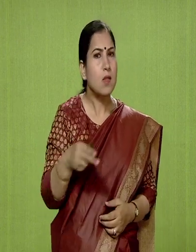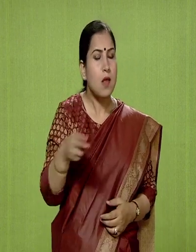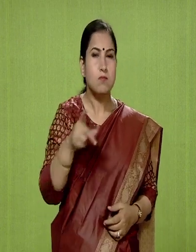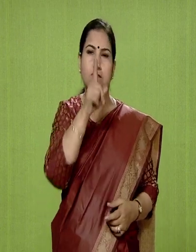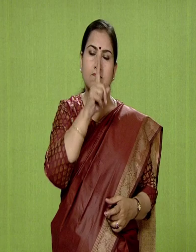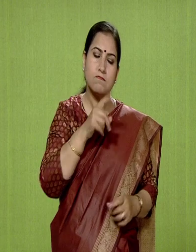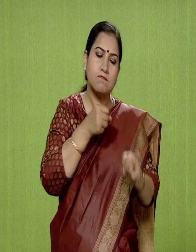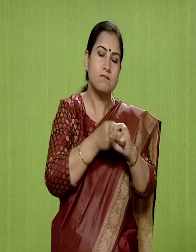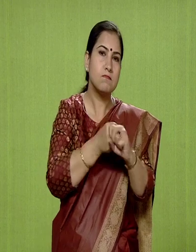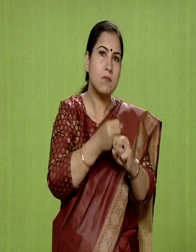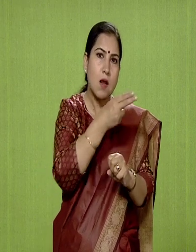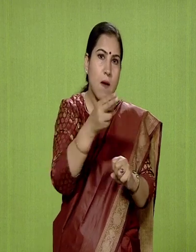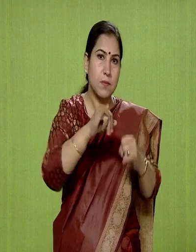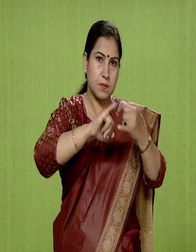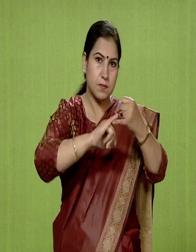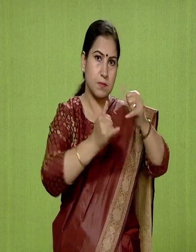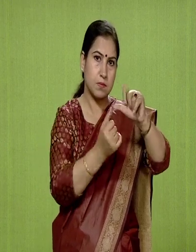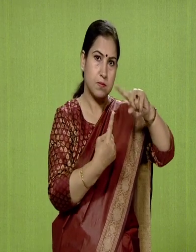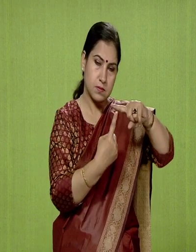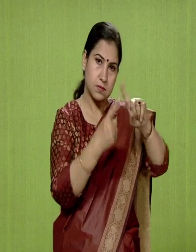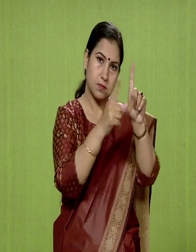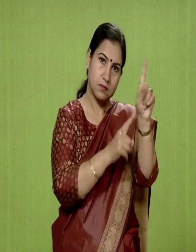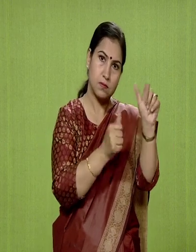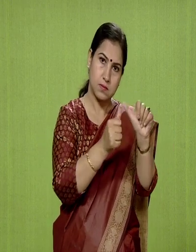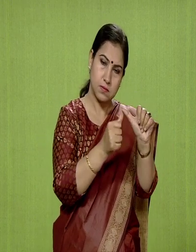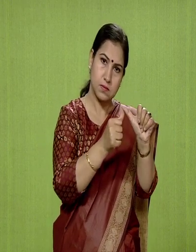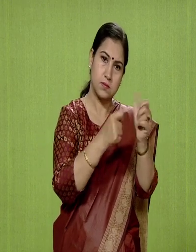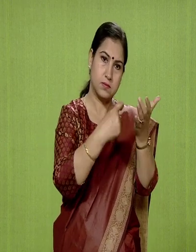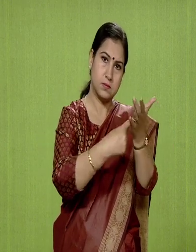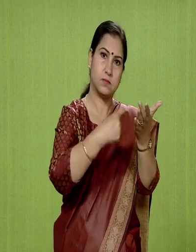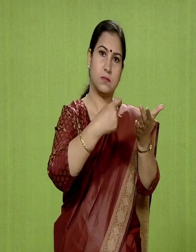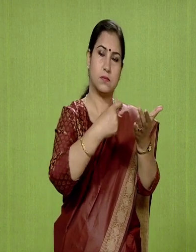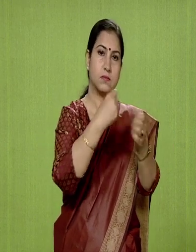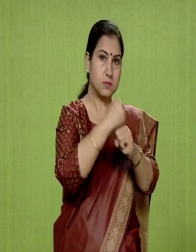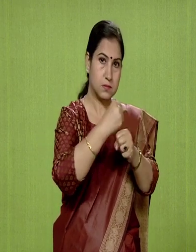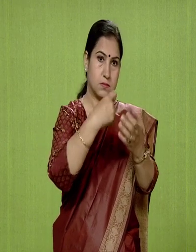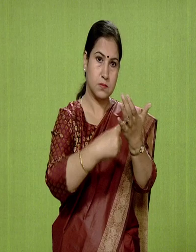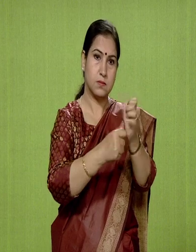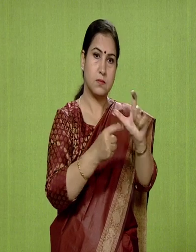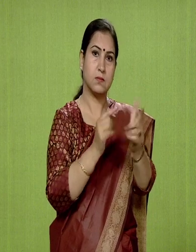Satyagraha is the non-violent struggle against foreign rule.